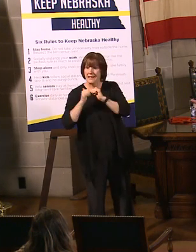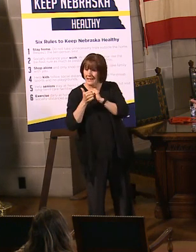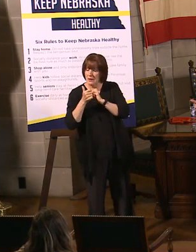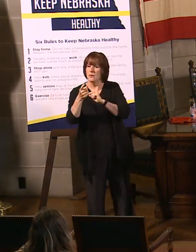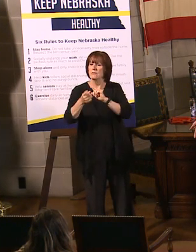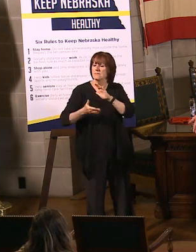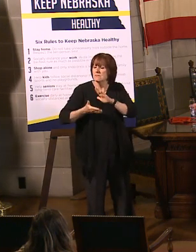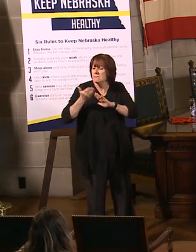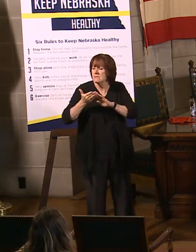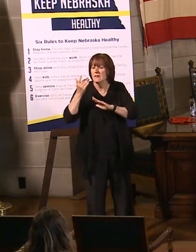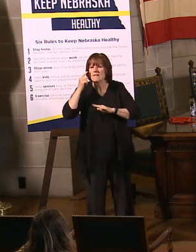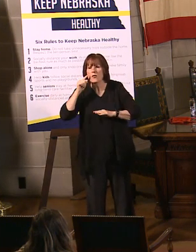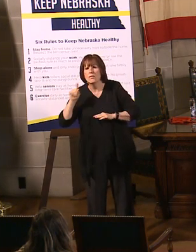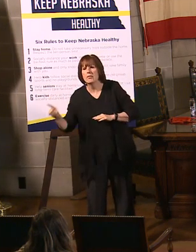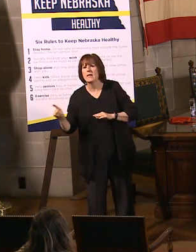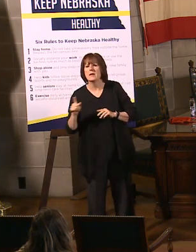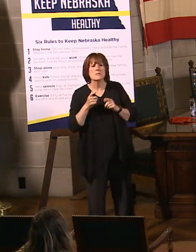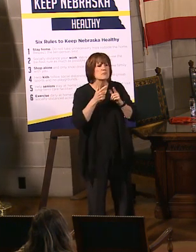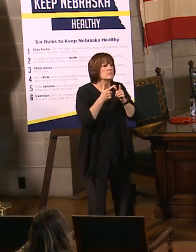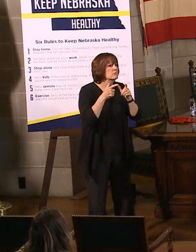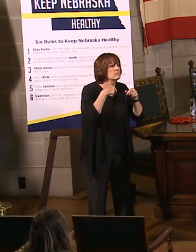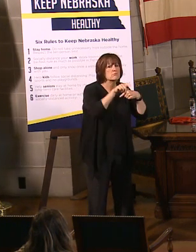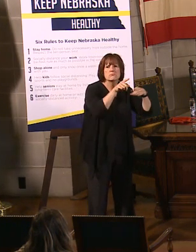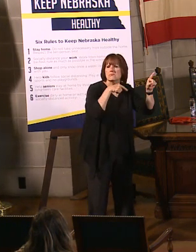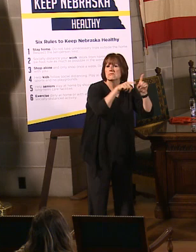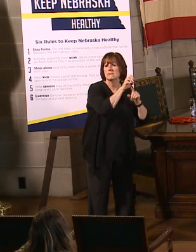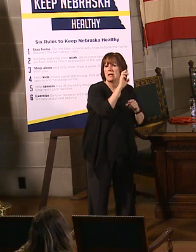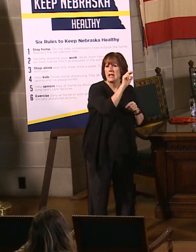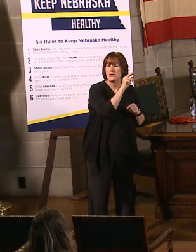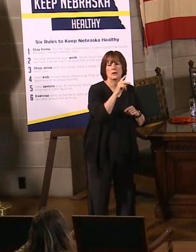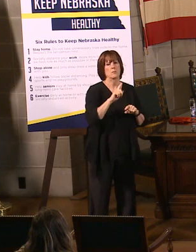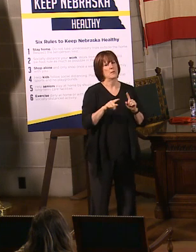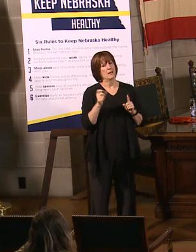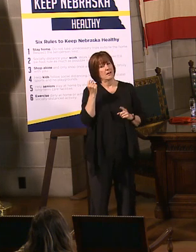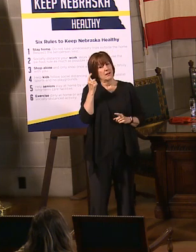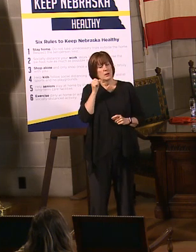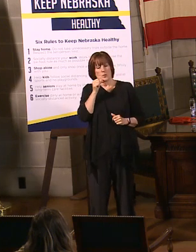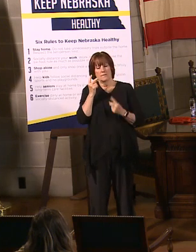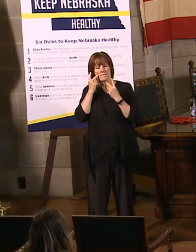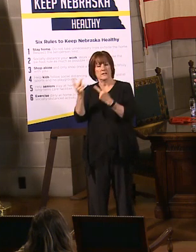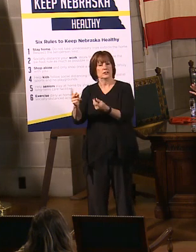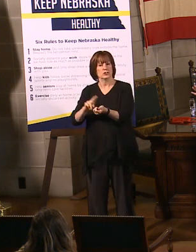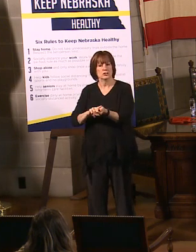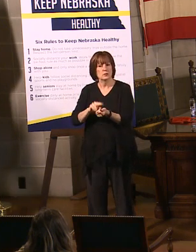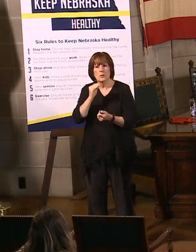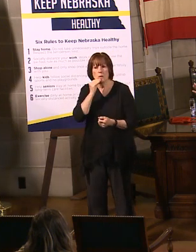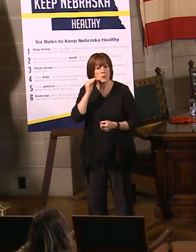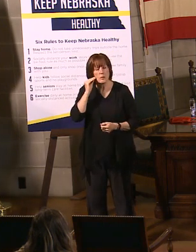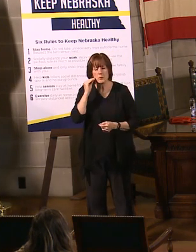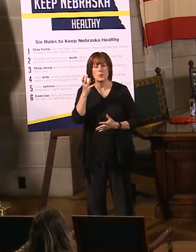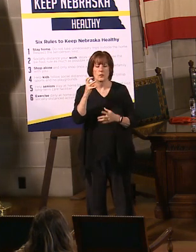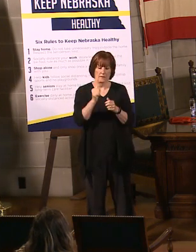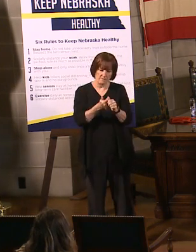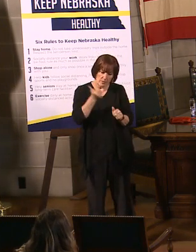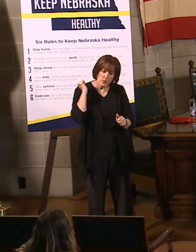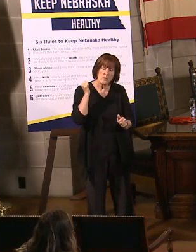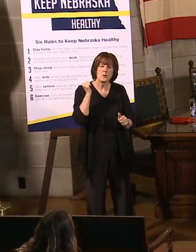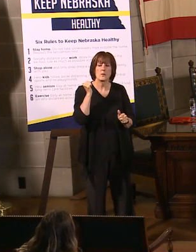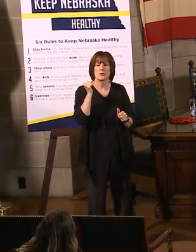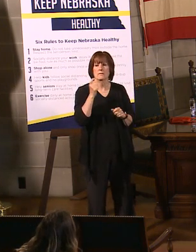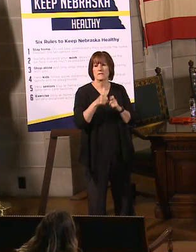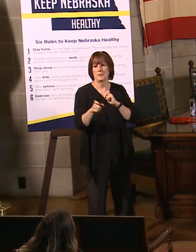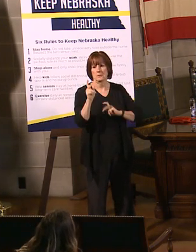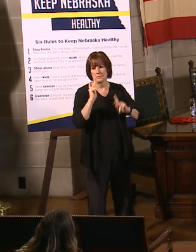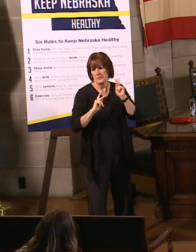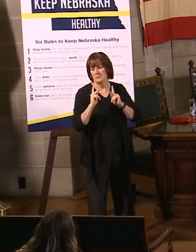doing their shopping for them so they can stay home. But don't go visit them in a nursing home. We're trying to keep those folks away from everybody else for the time being